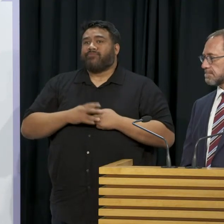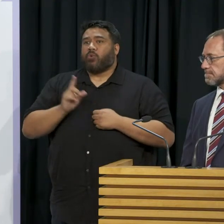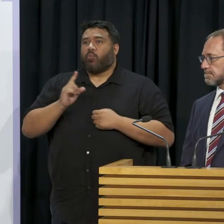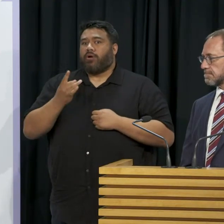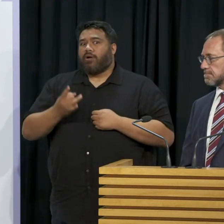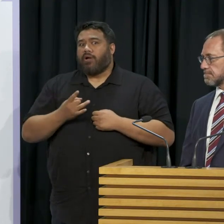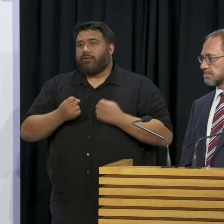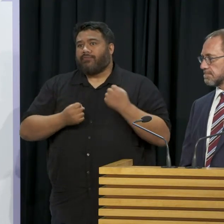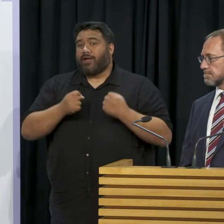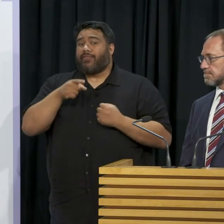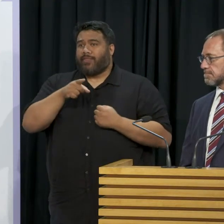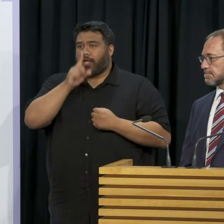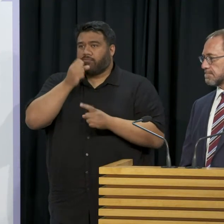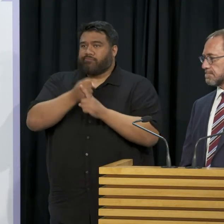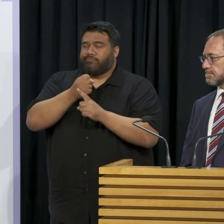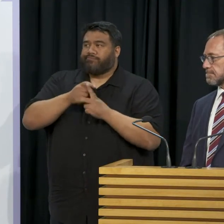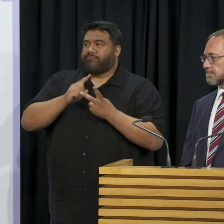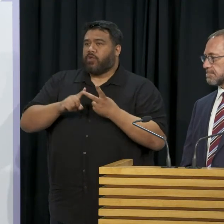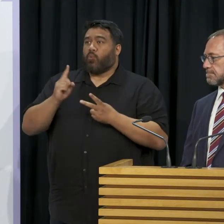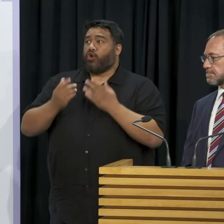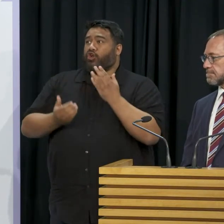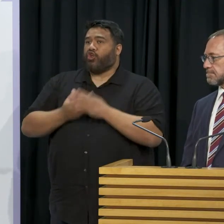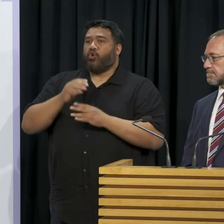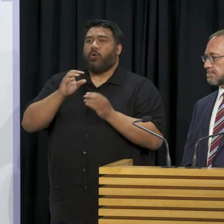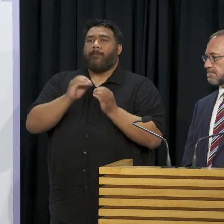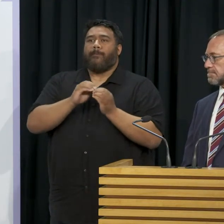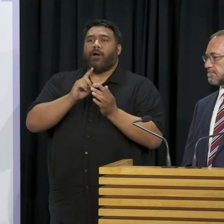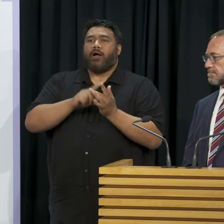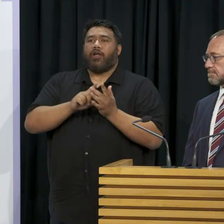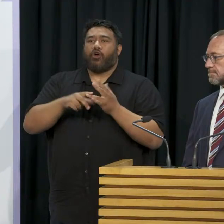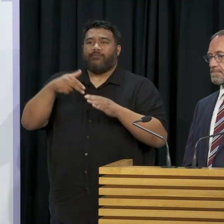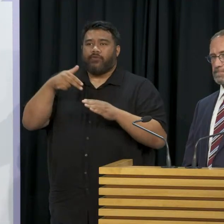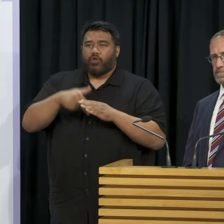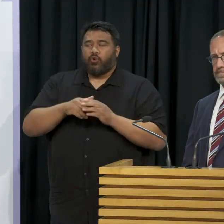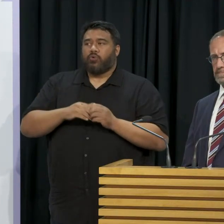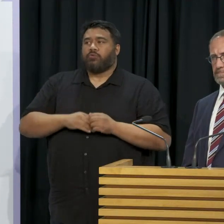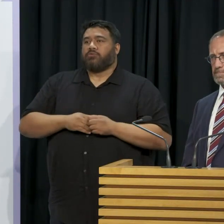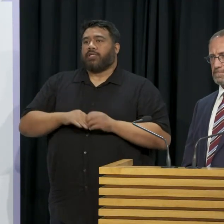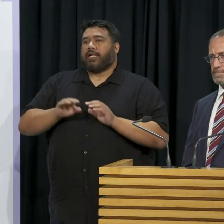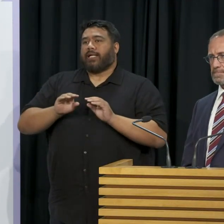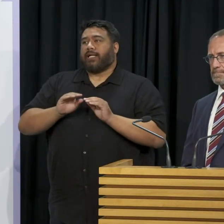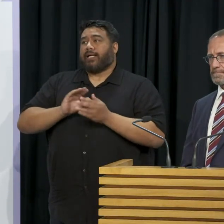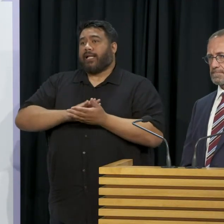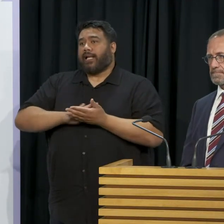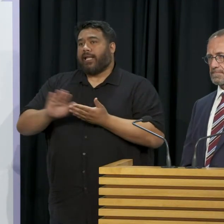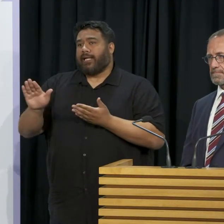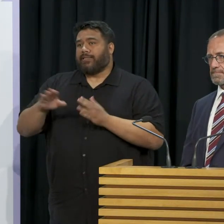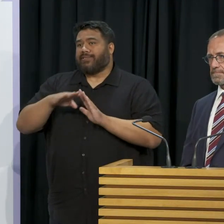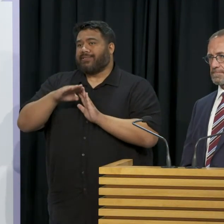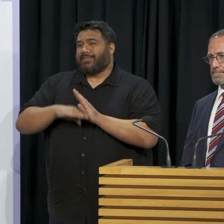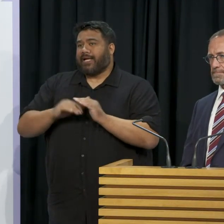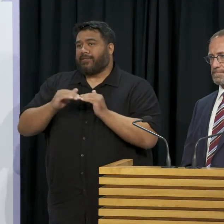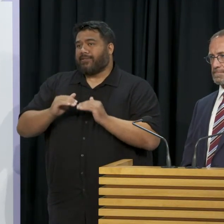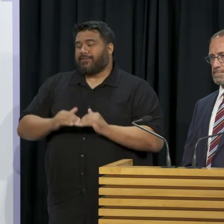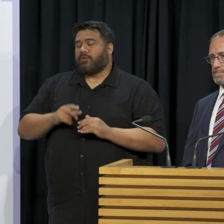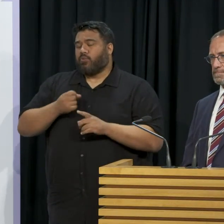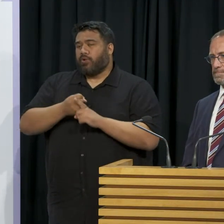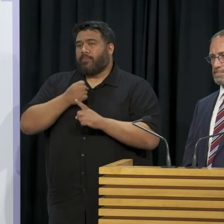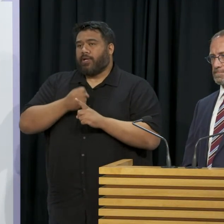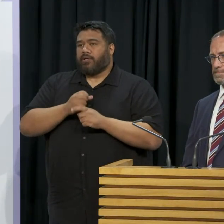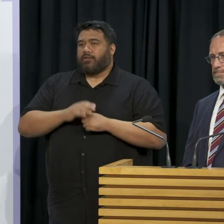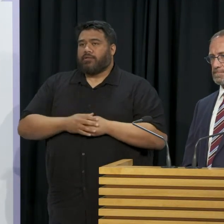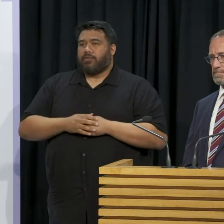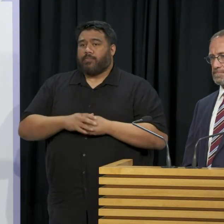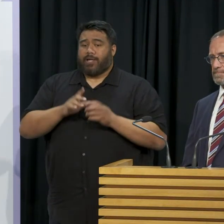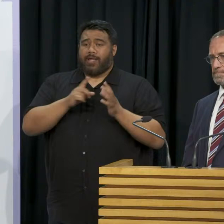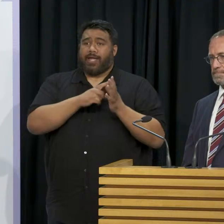vehicles makes a difference. Biofuels makes a difference. Clean car standards makes a difference. And so what I am pointing to, though, is ATAP has